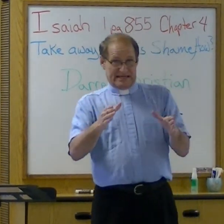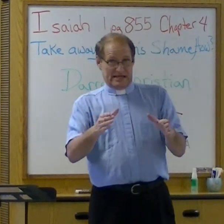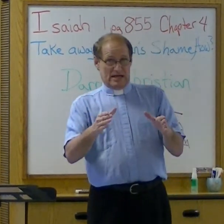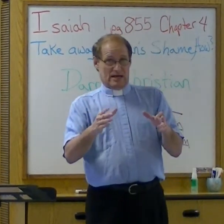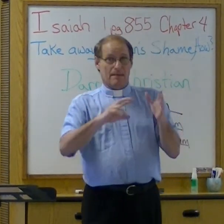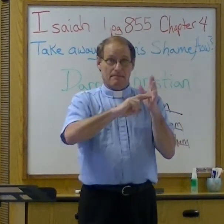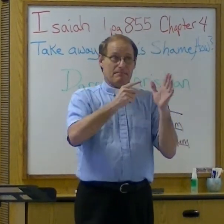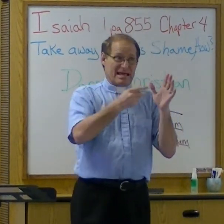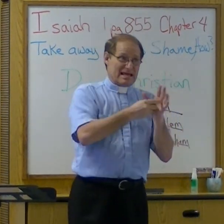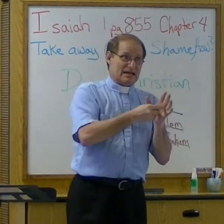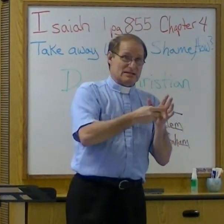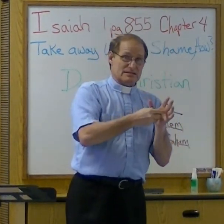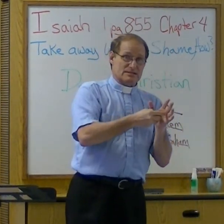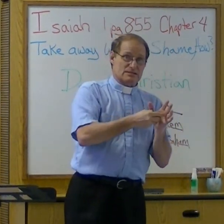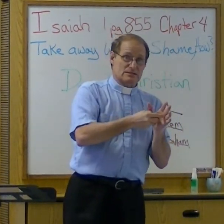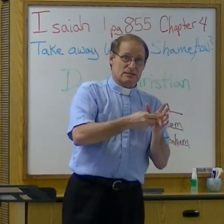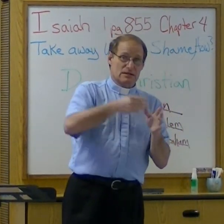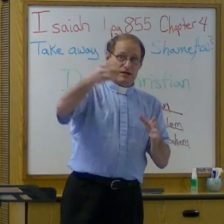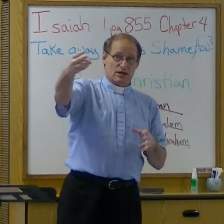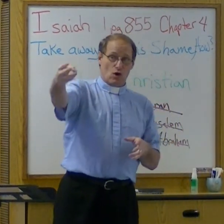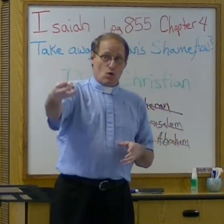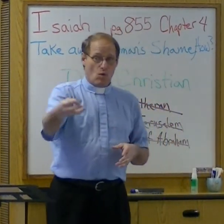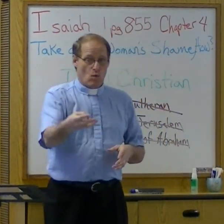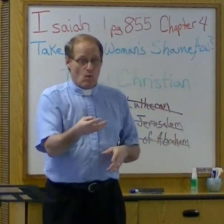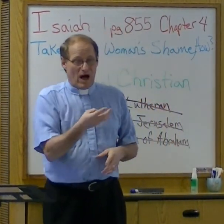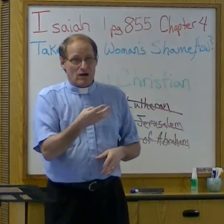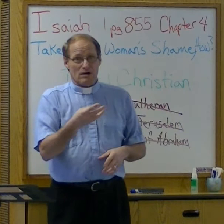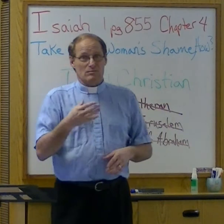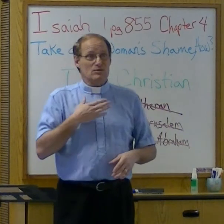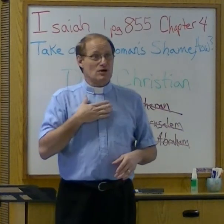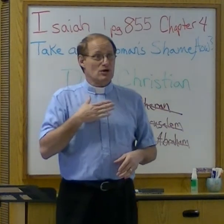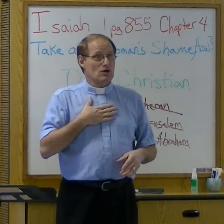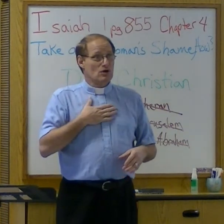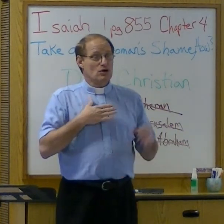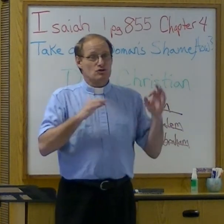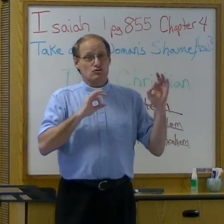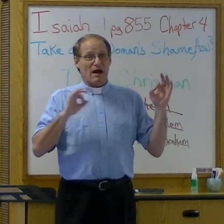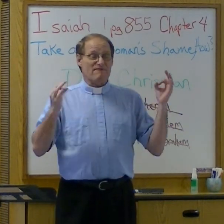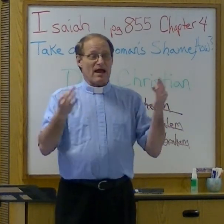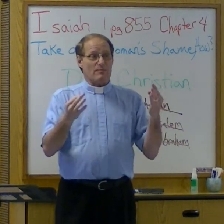Christian means, you know, welcome to my family.